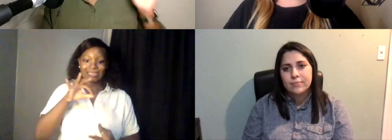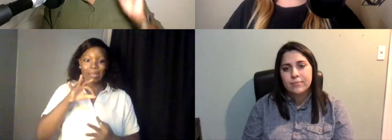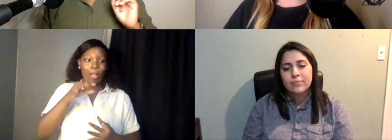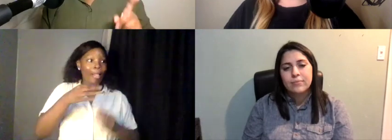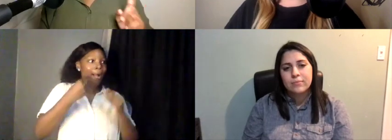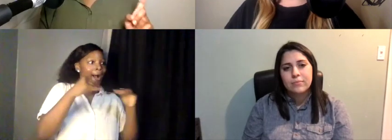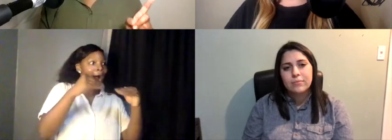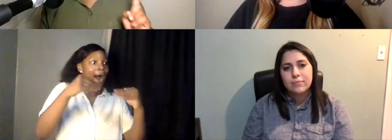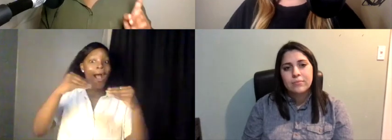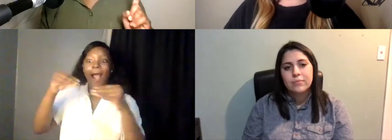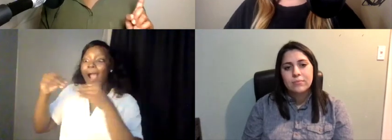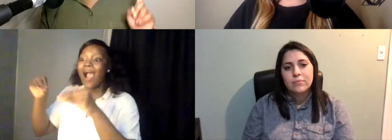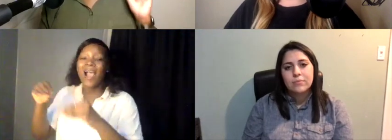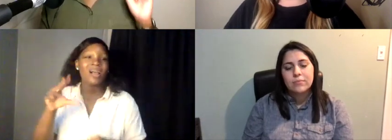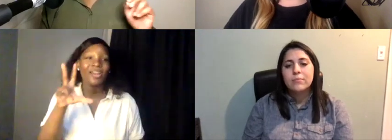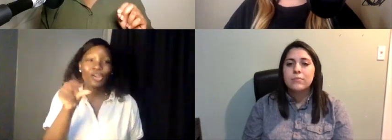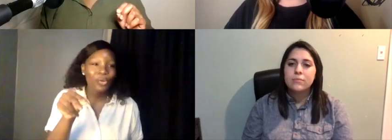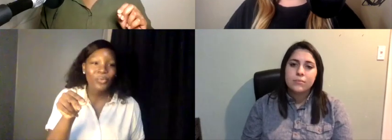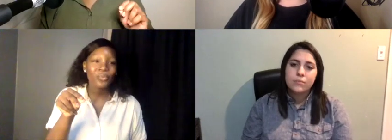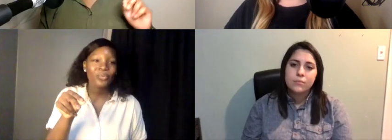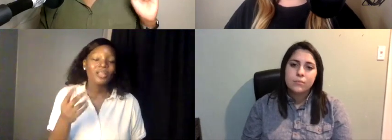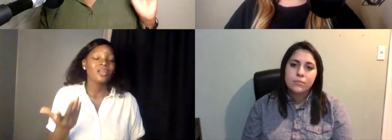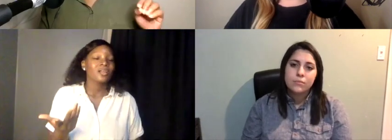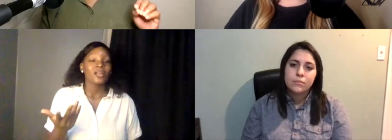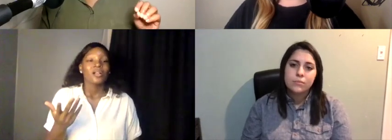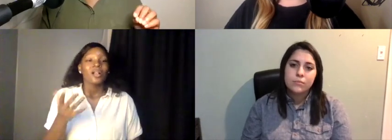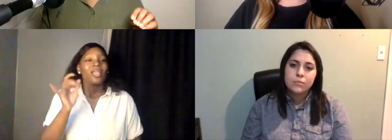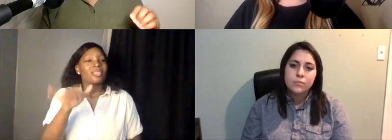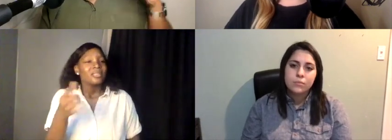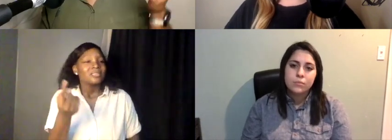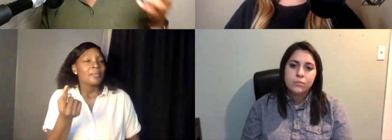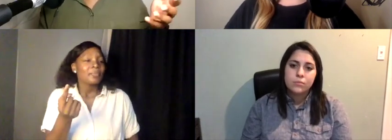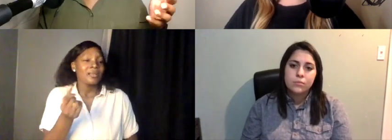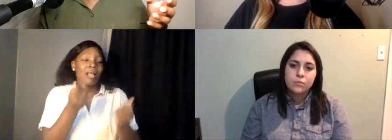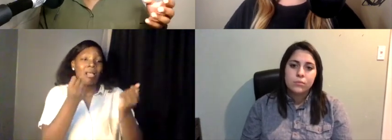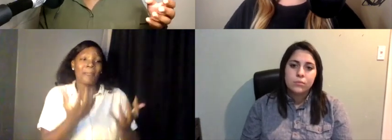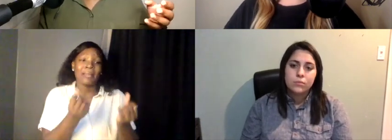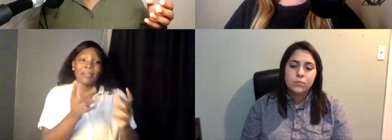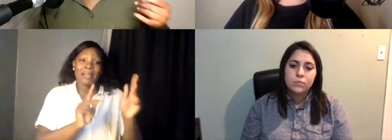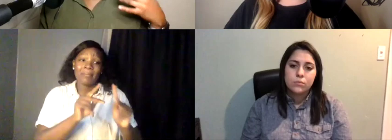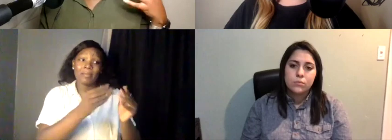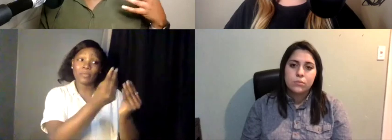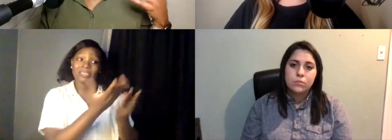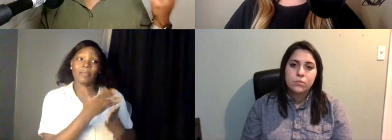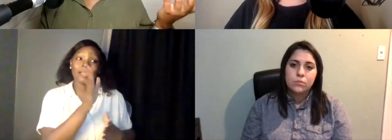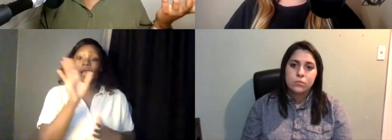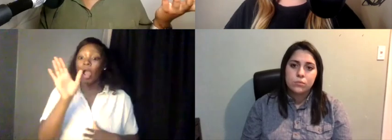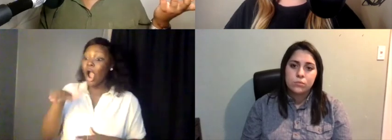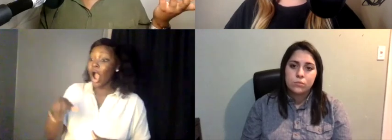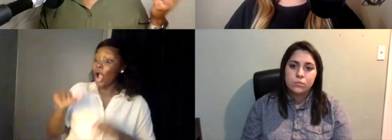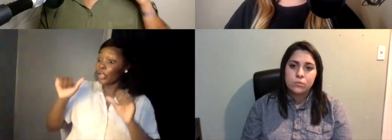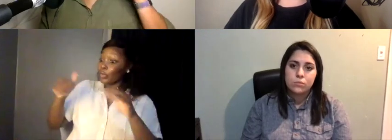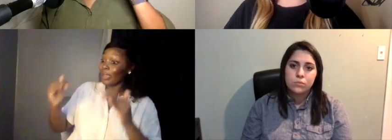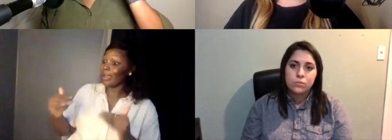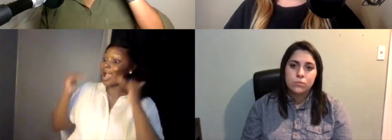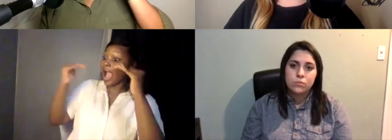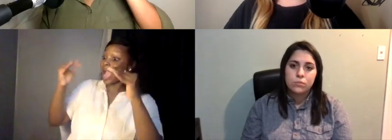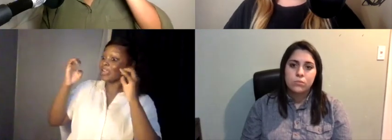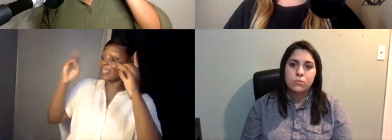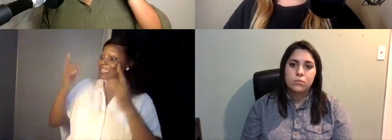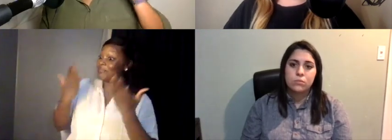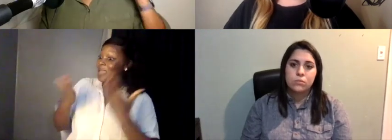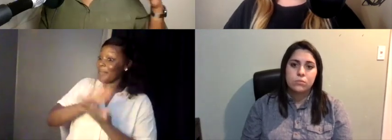fit me. That's also what I find a lot that I fall into. A lot of people tell me, oh, you could work in higher education and you could be like a dean or something like that.